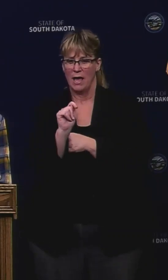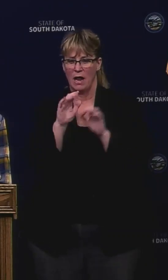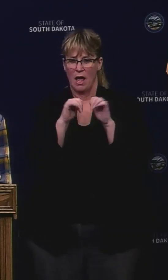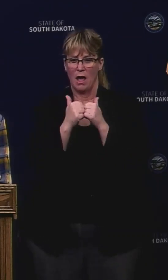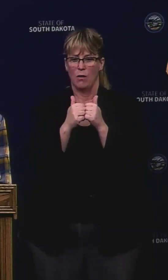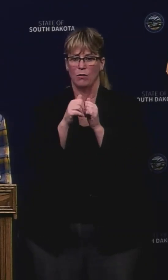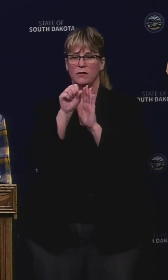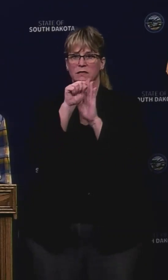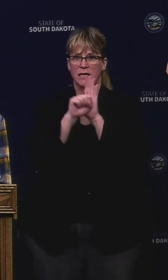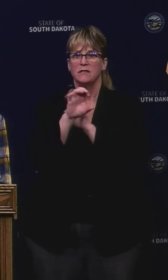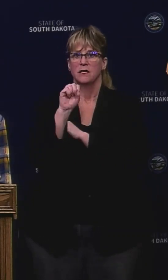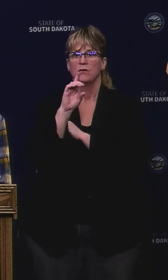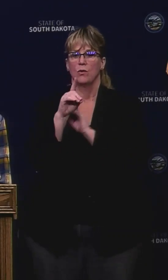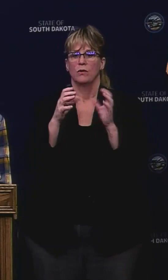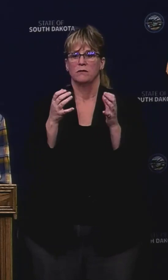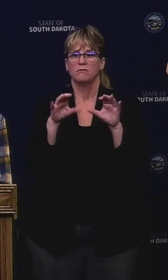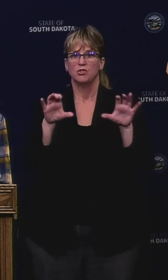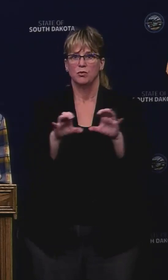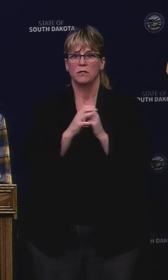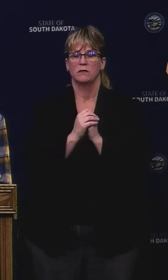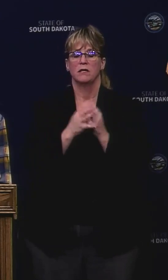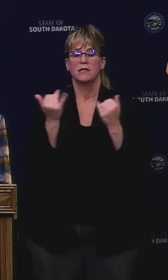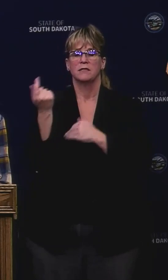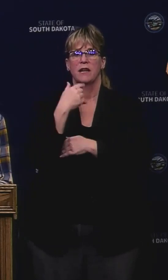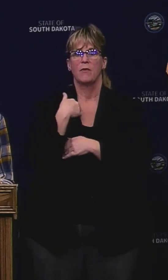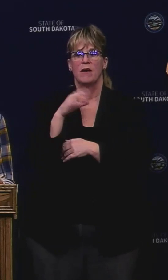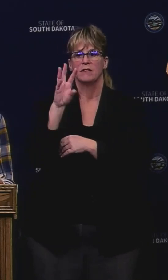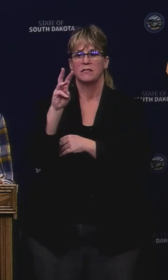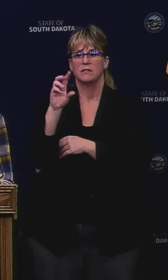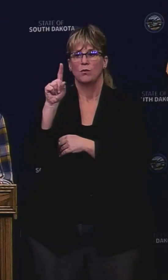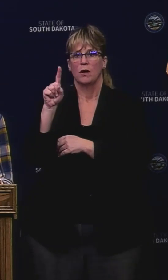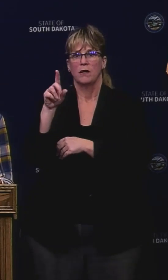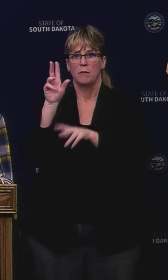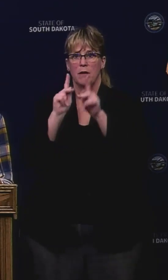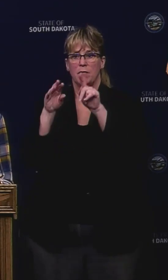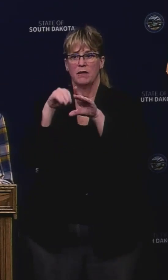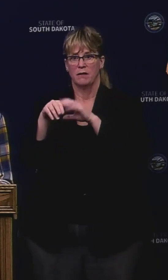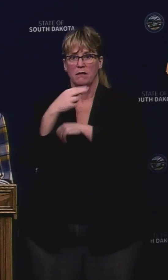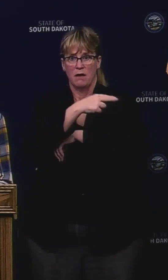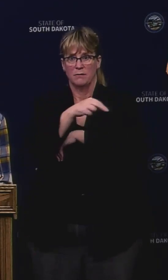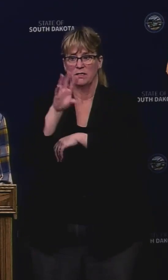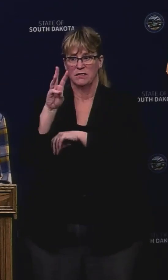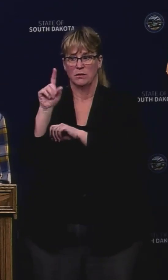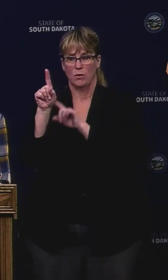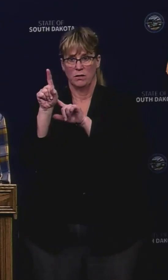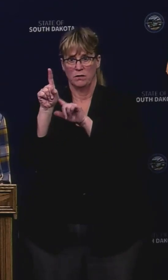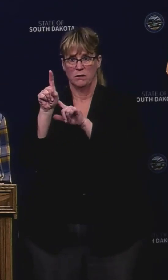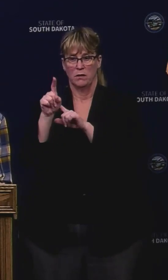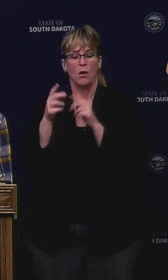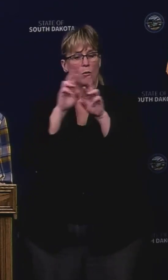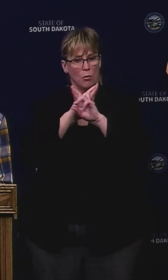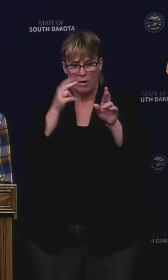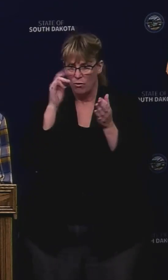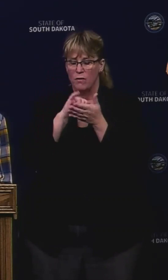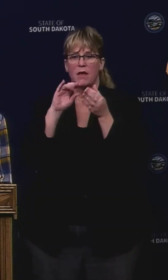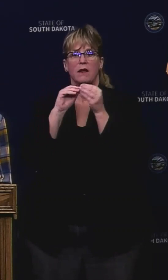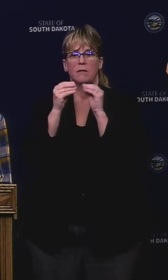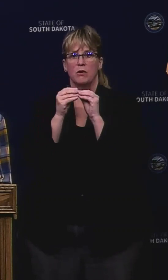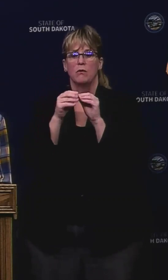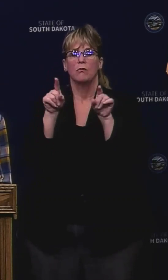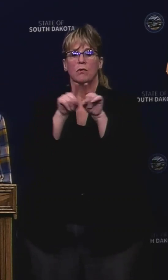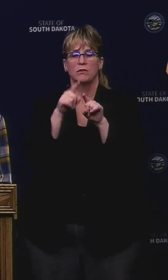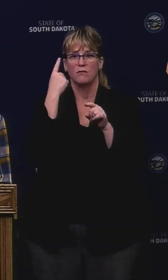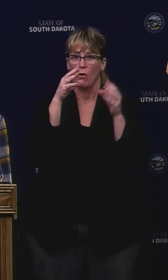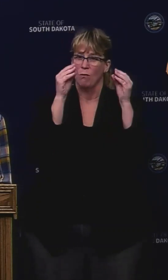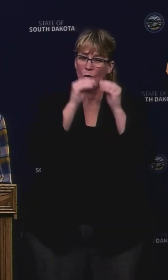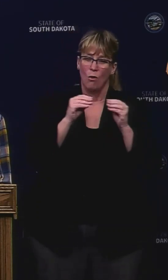in the state of South Dakota. Right now, today, we have 61 people that are in the hospital. We're prepared for that number. We're also prepared